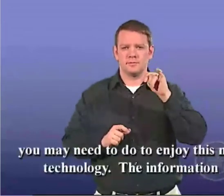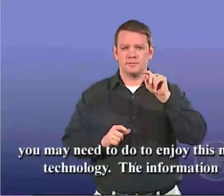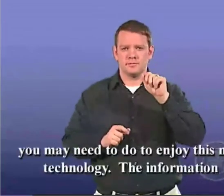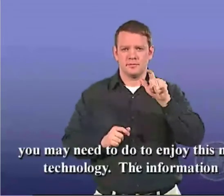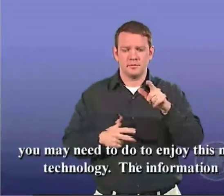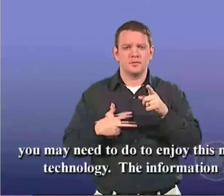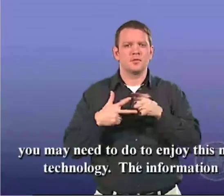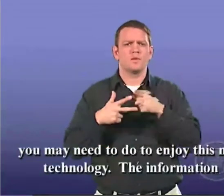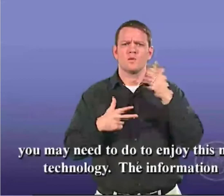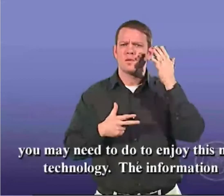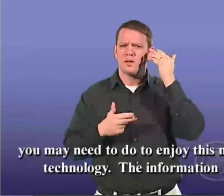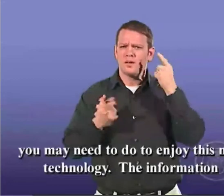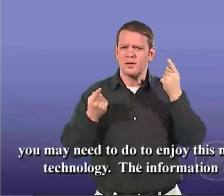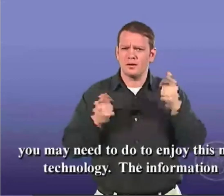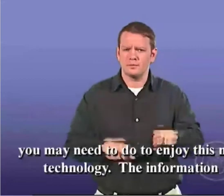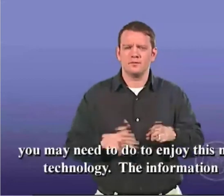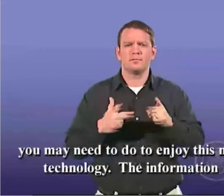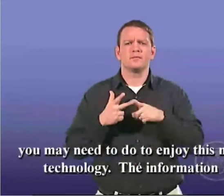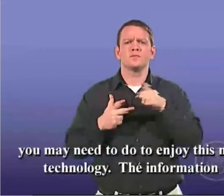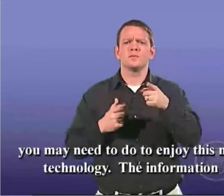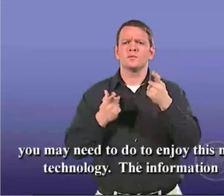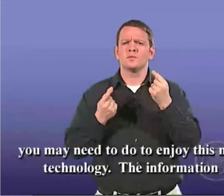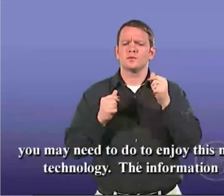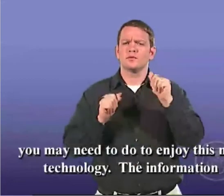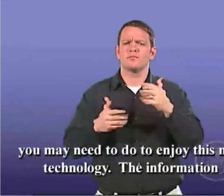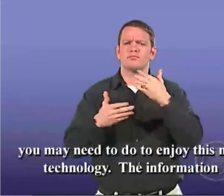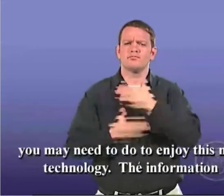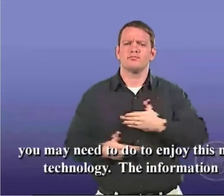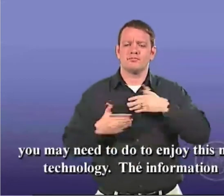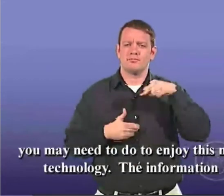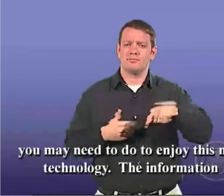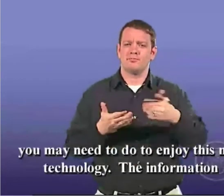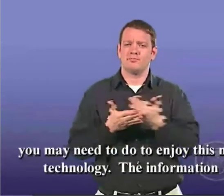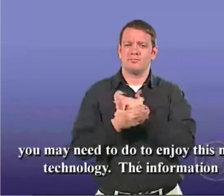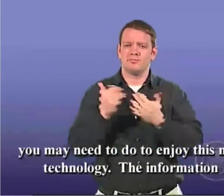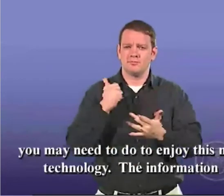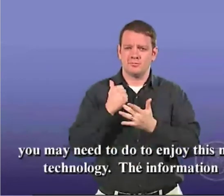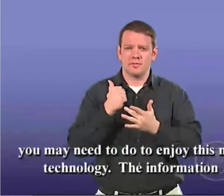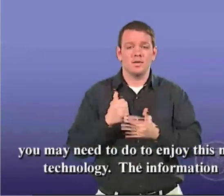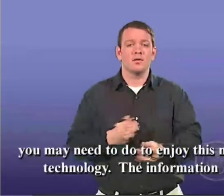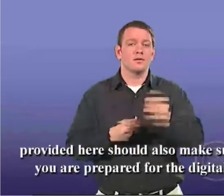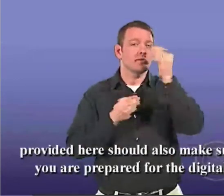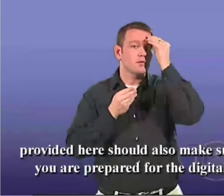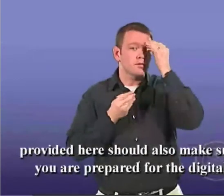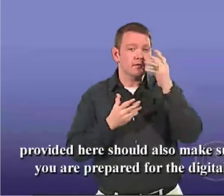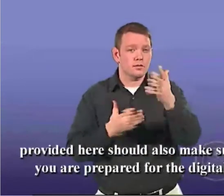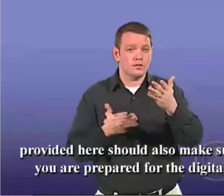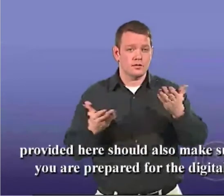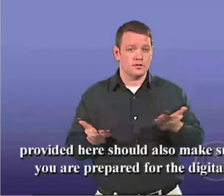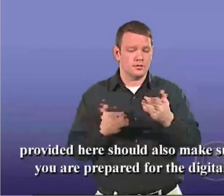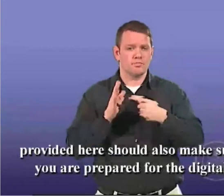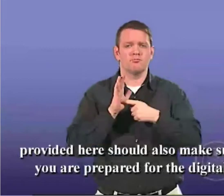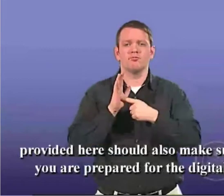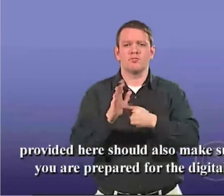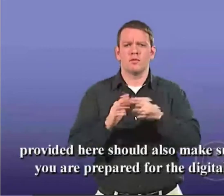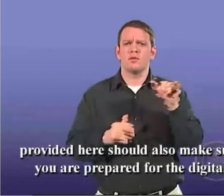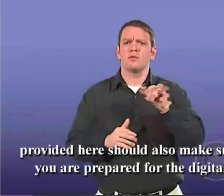may need to do to enjoy this new technology. The information provided here should also make sure you